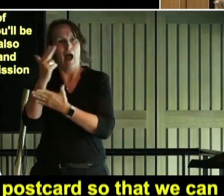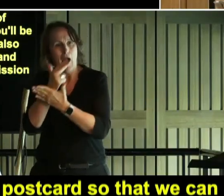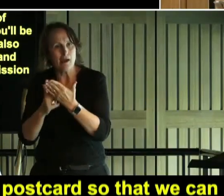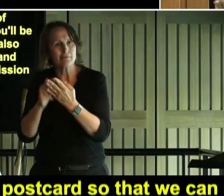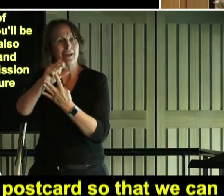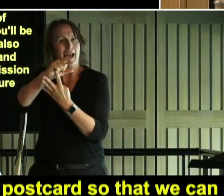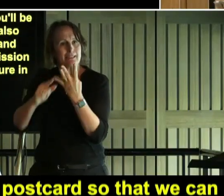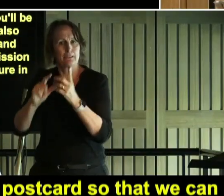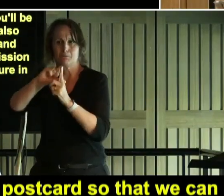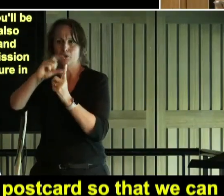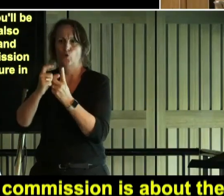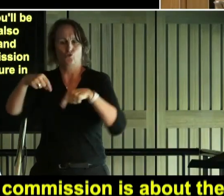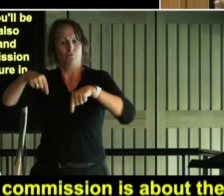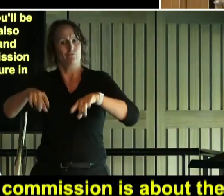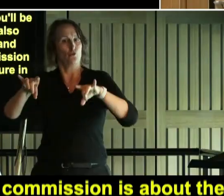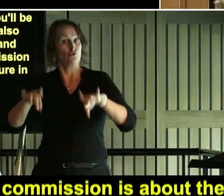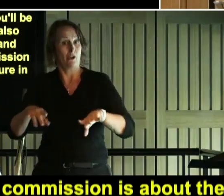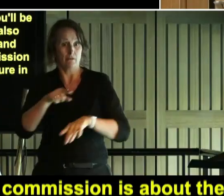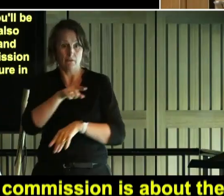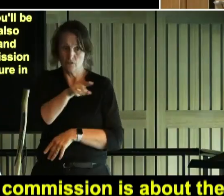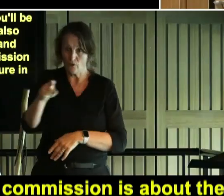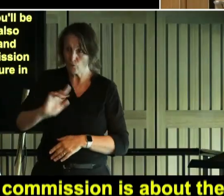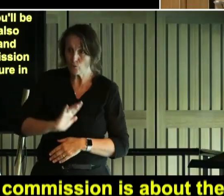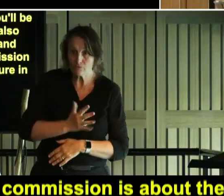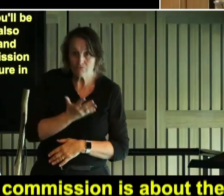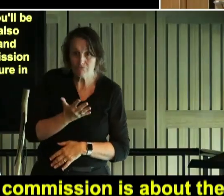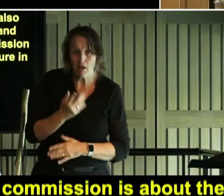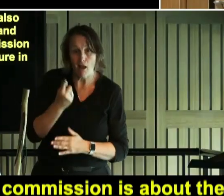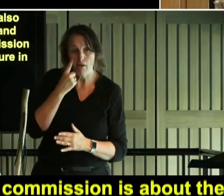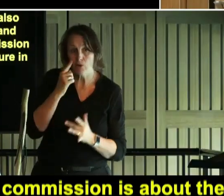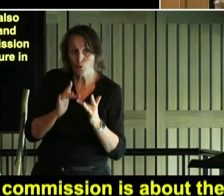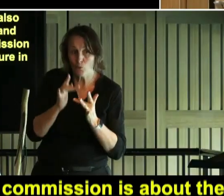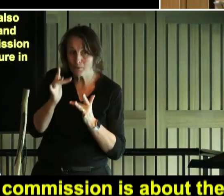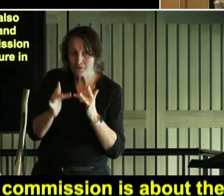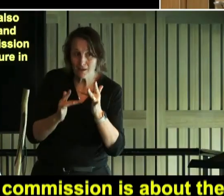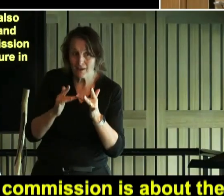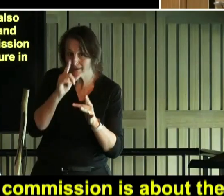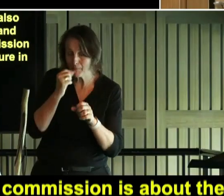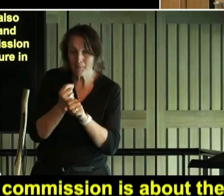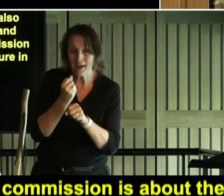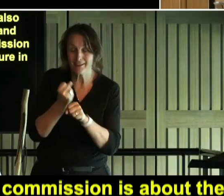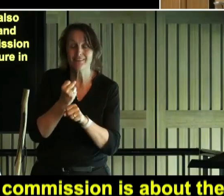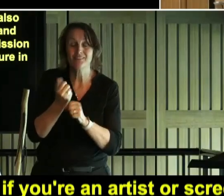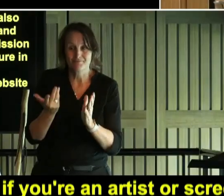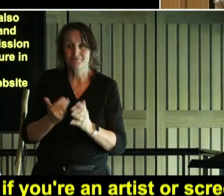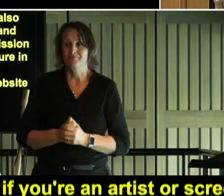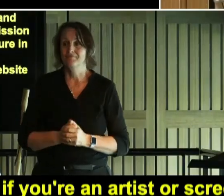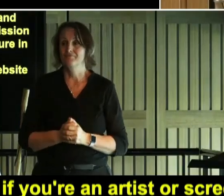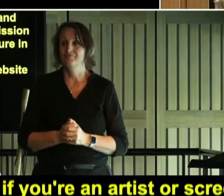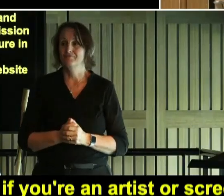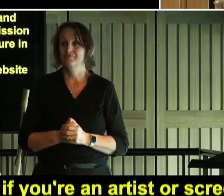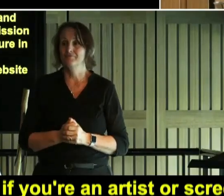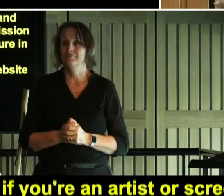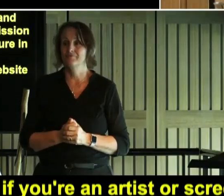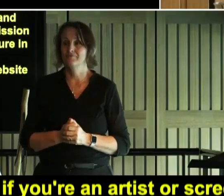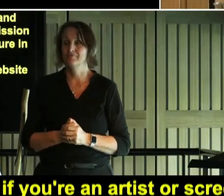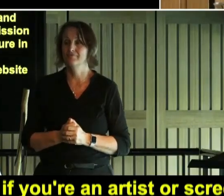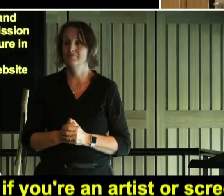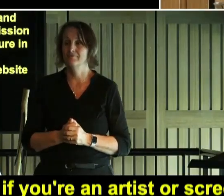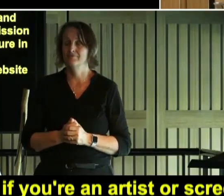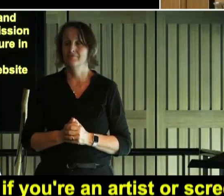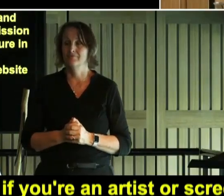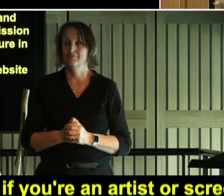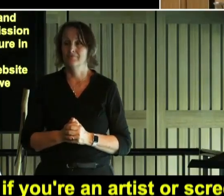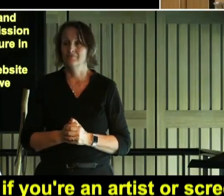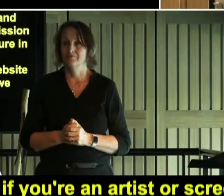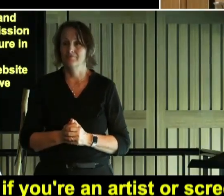an artist or screen practitioner interested, go to our website and have a look at that. And all of those commissions, we made a decision